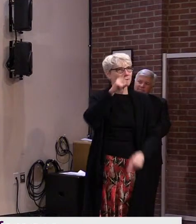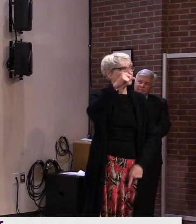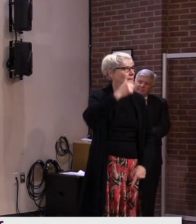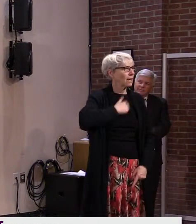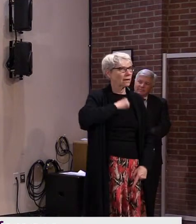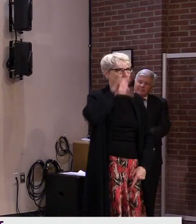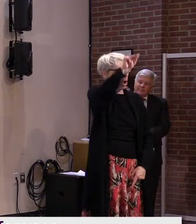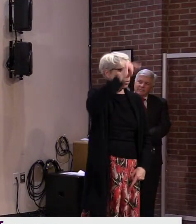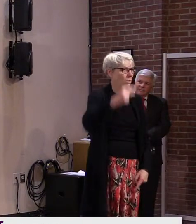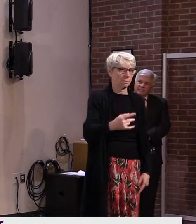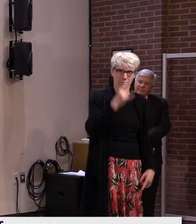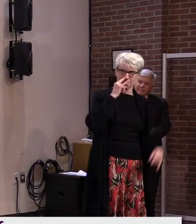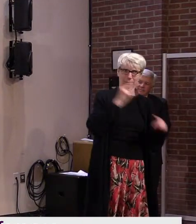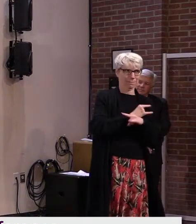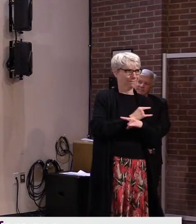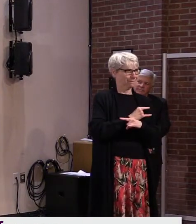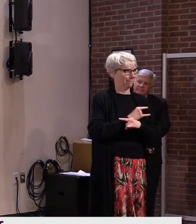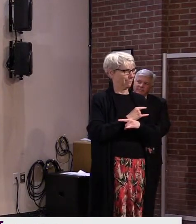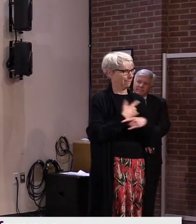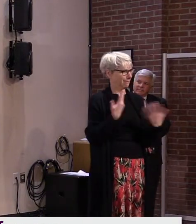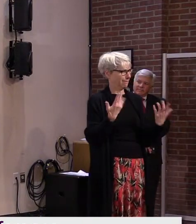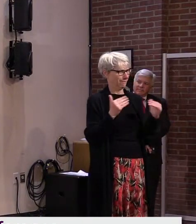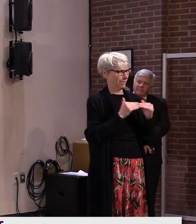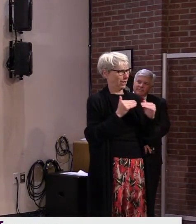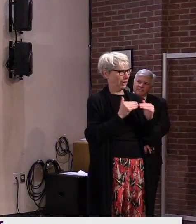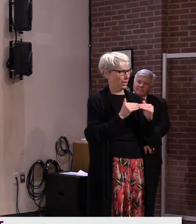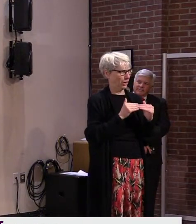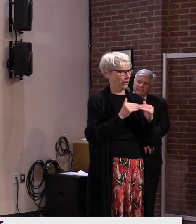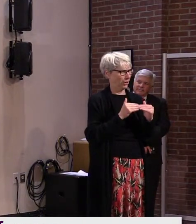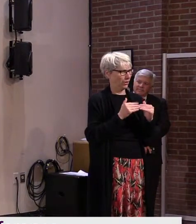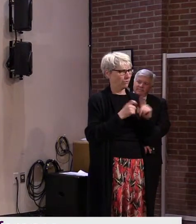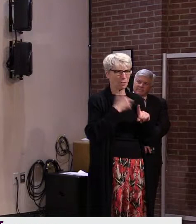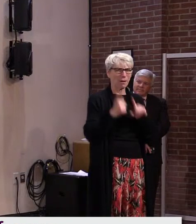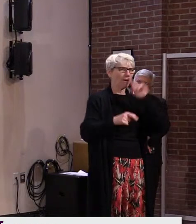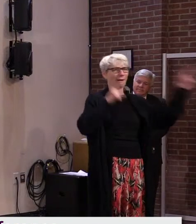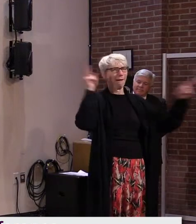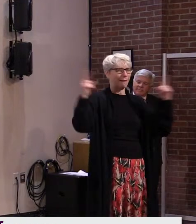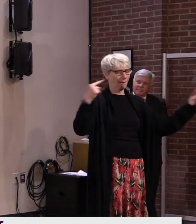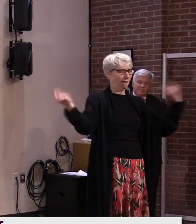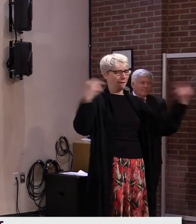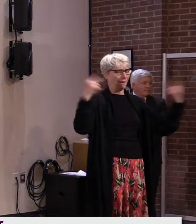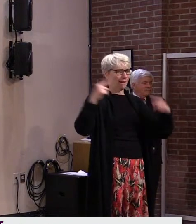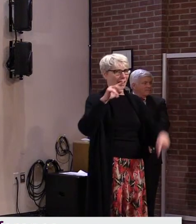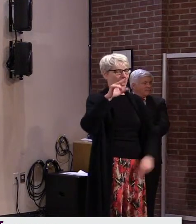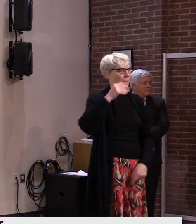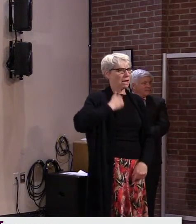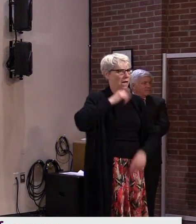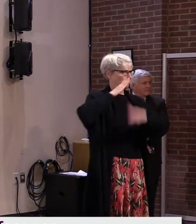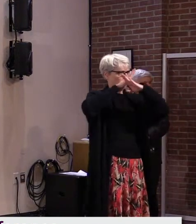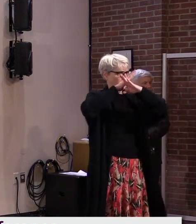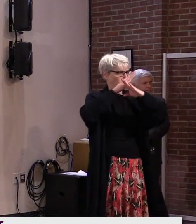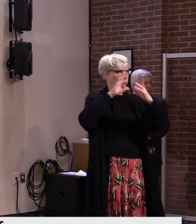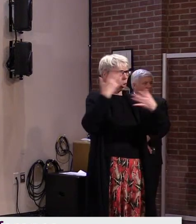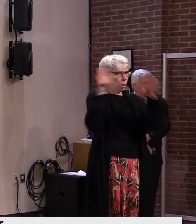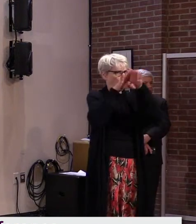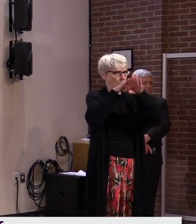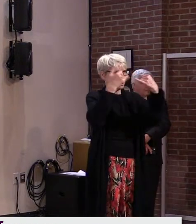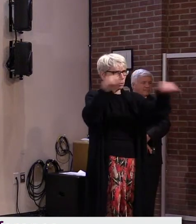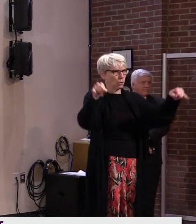can't allow Canada. It just seems counterintuitive from my perspective. So